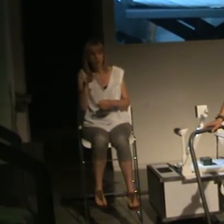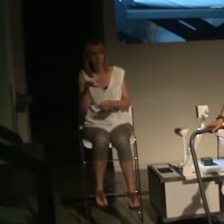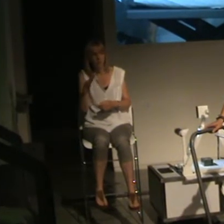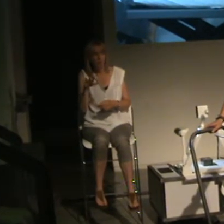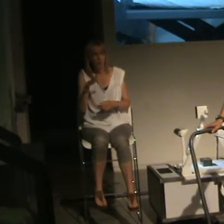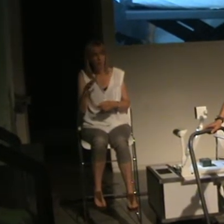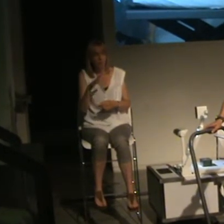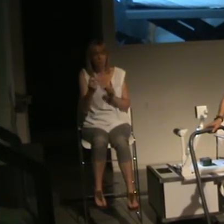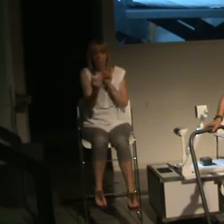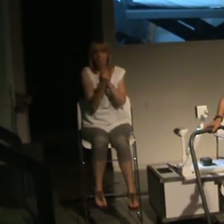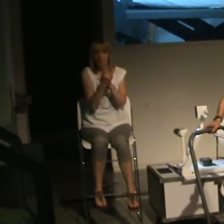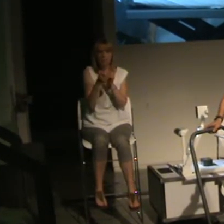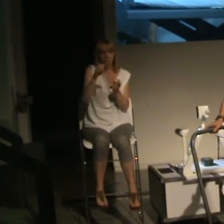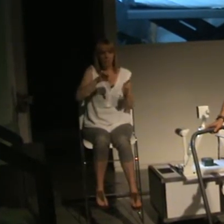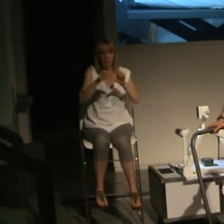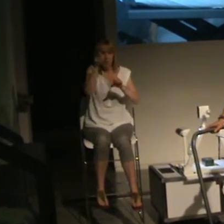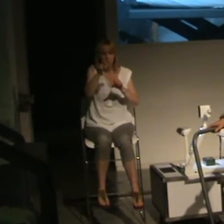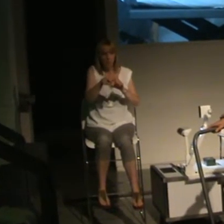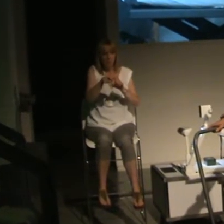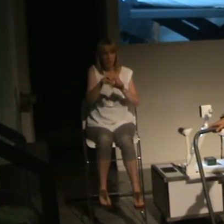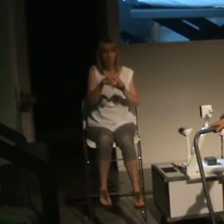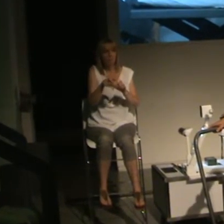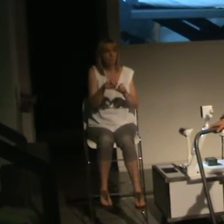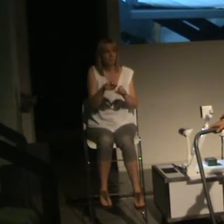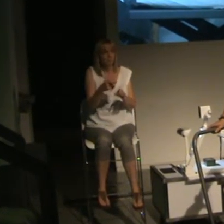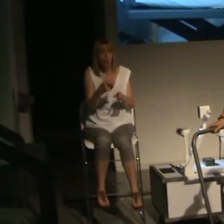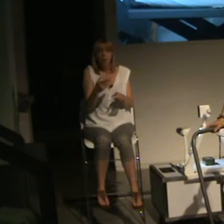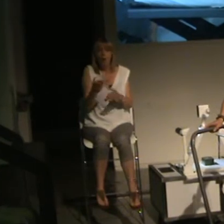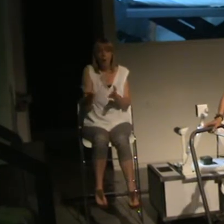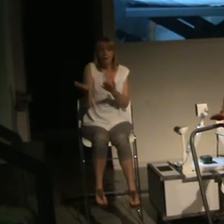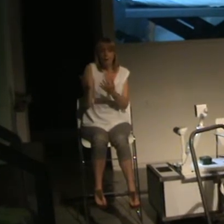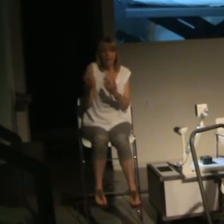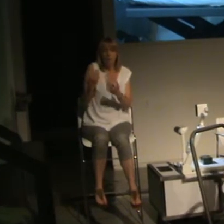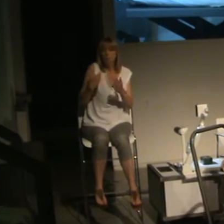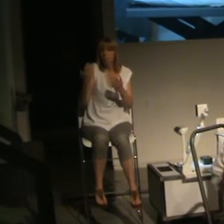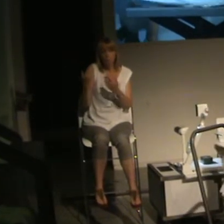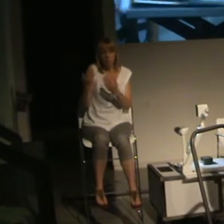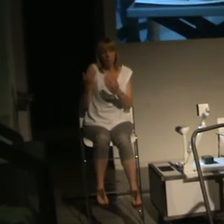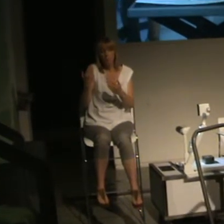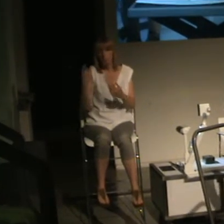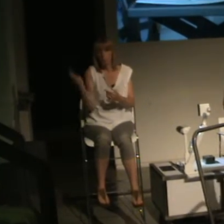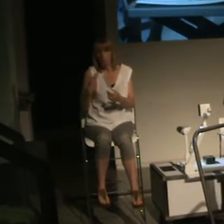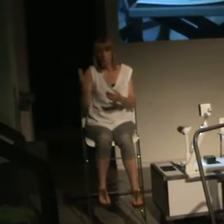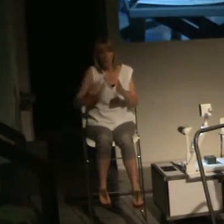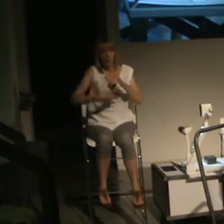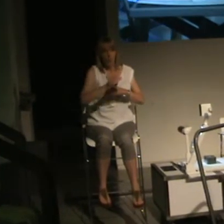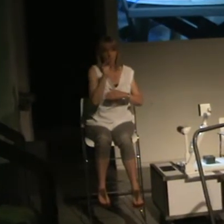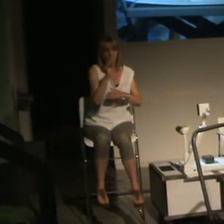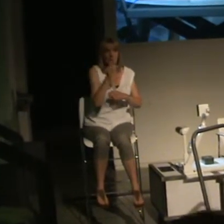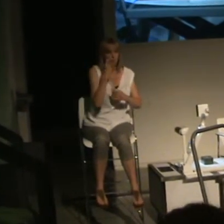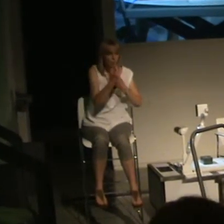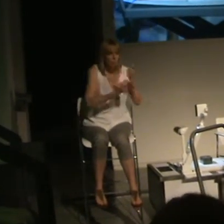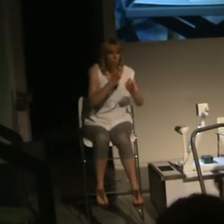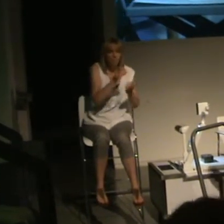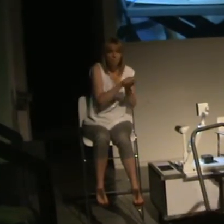town where he was living, and this guy said, "You must come with us, we're going out looking for fossils." So, besides, among other